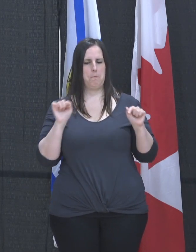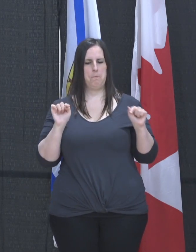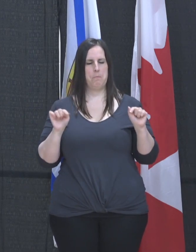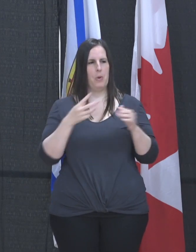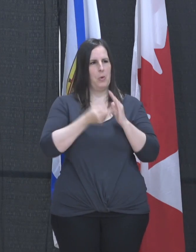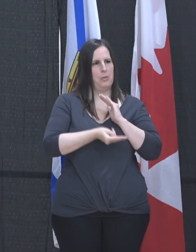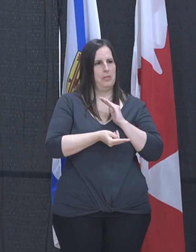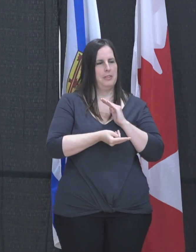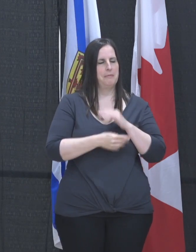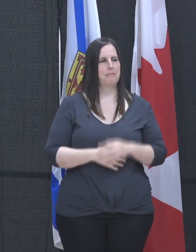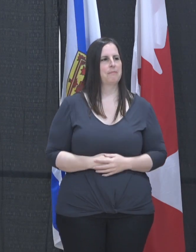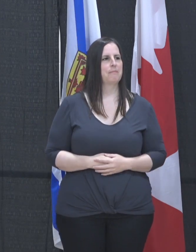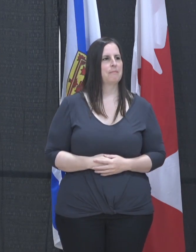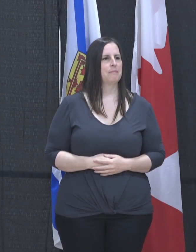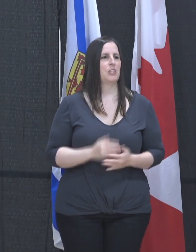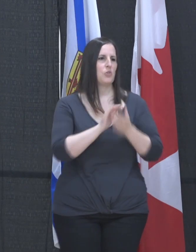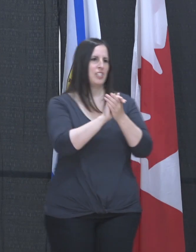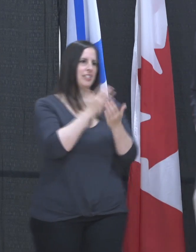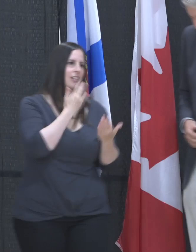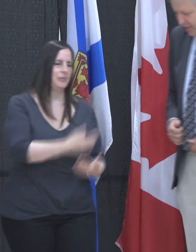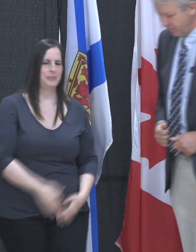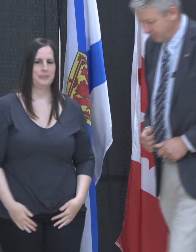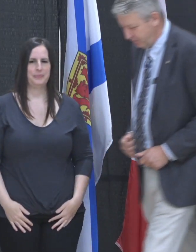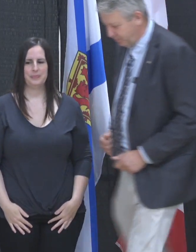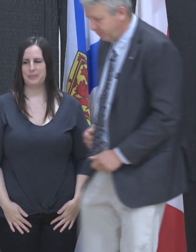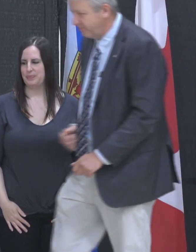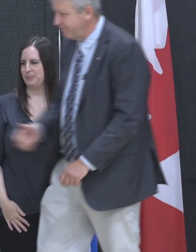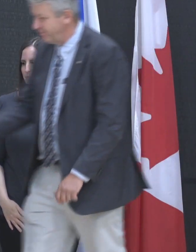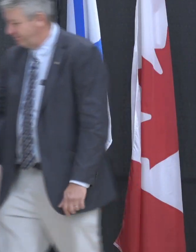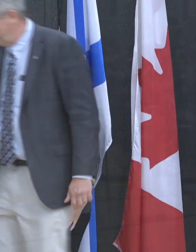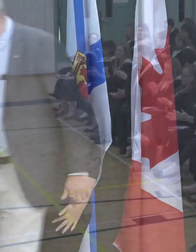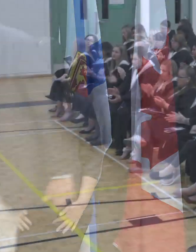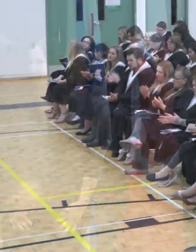So anyway, congratulations. Thank you.